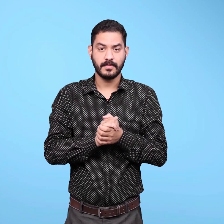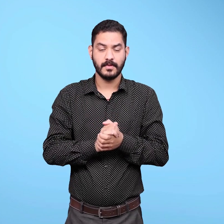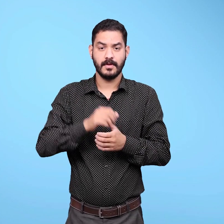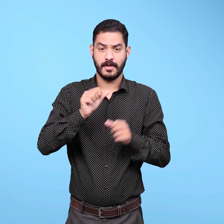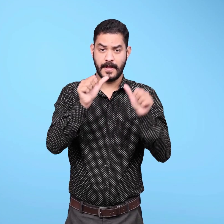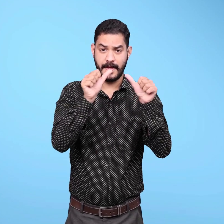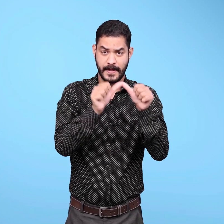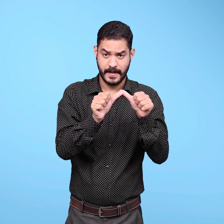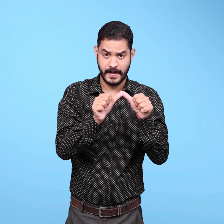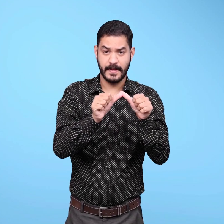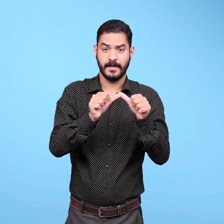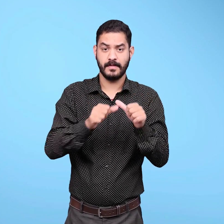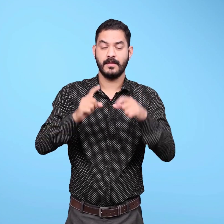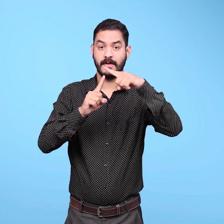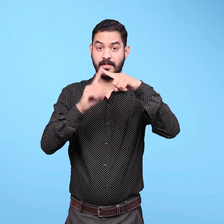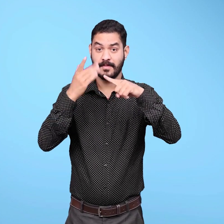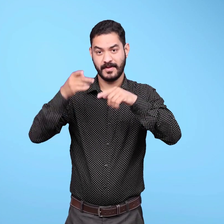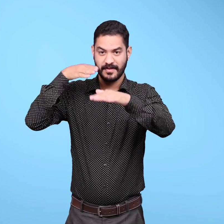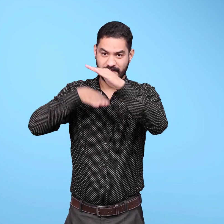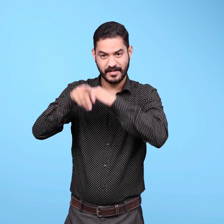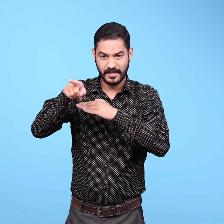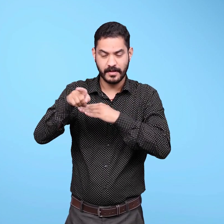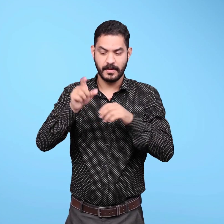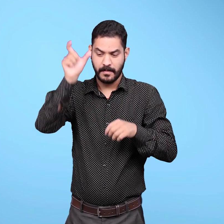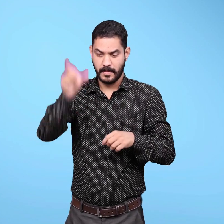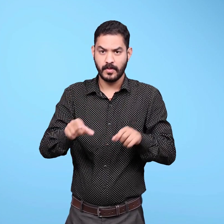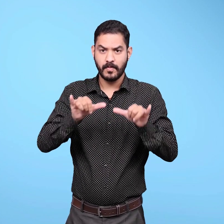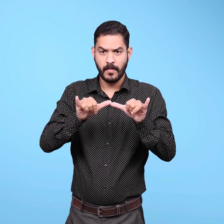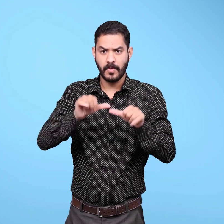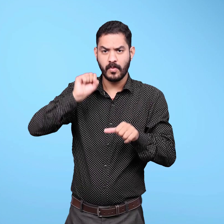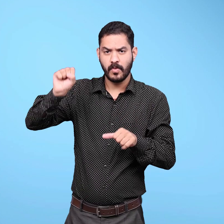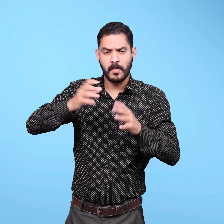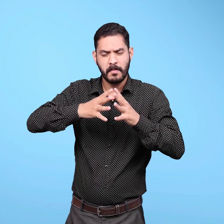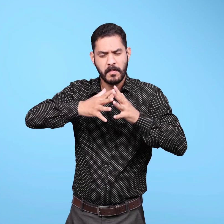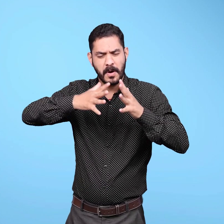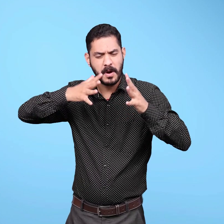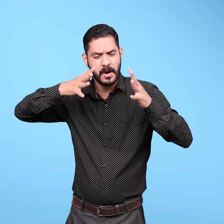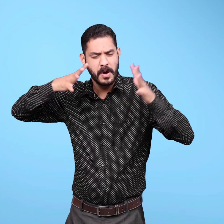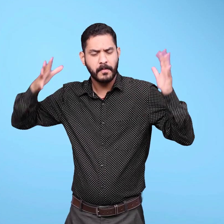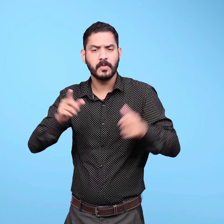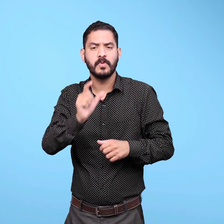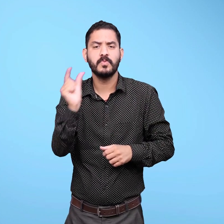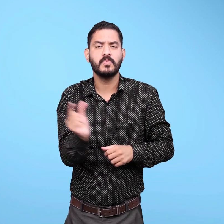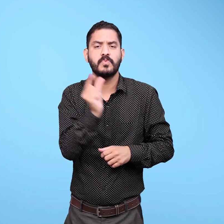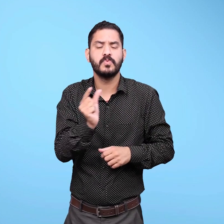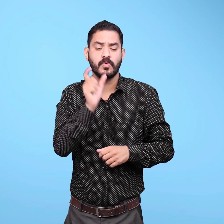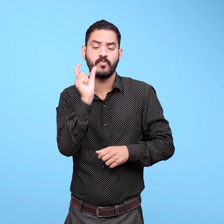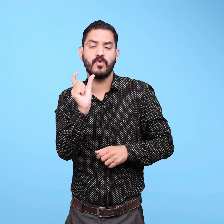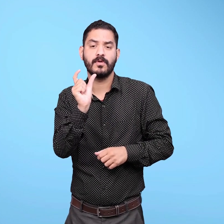A. Fill in the blank was a word used for large landowners